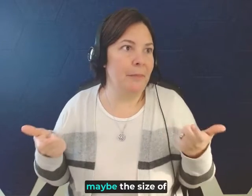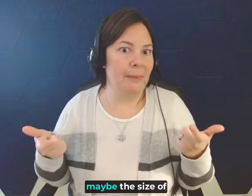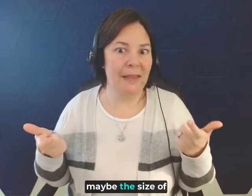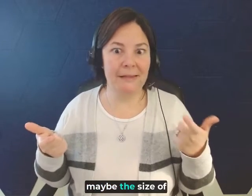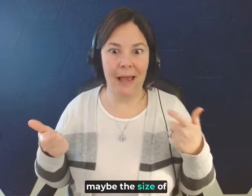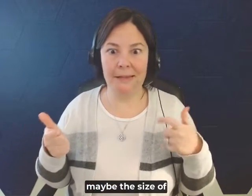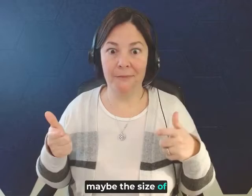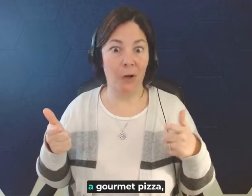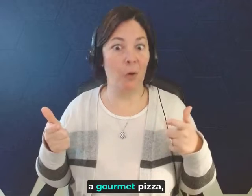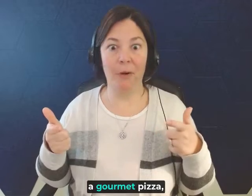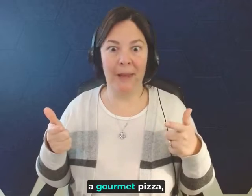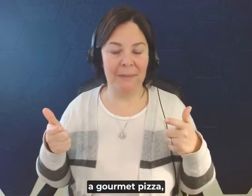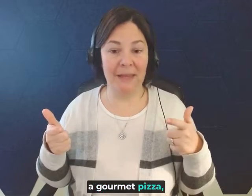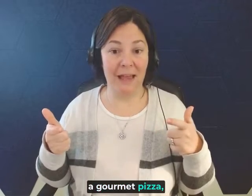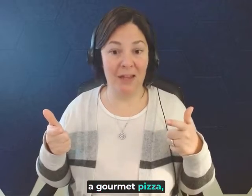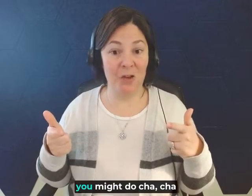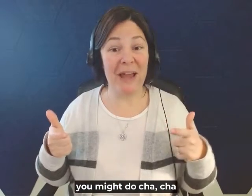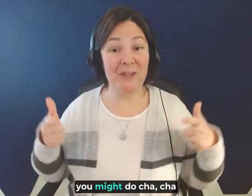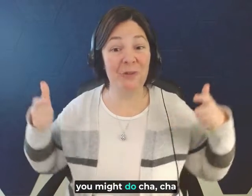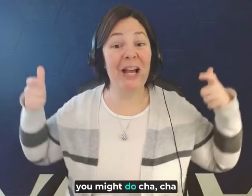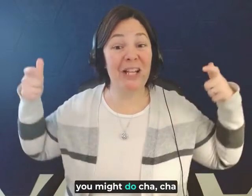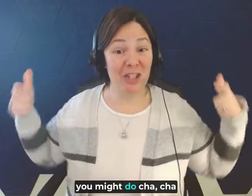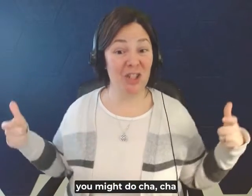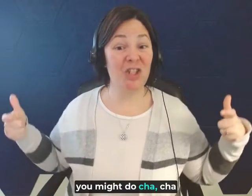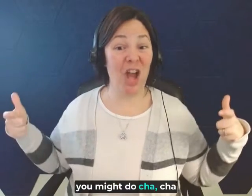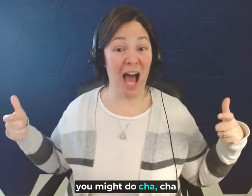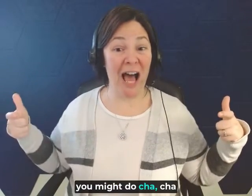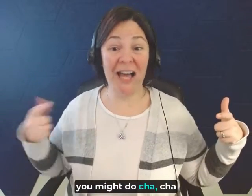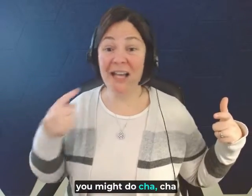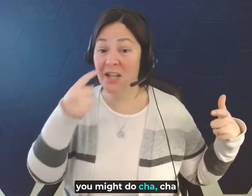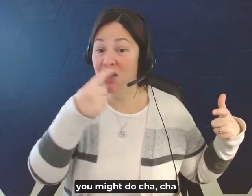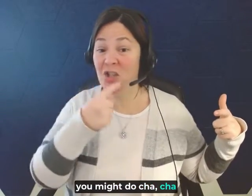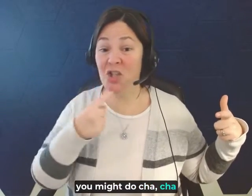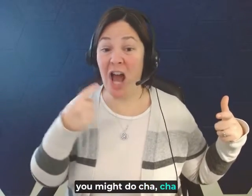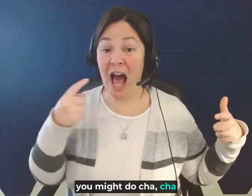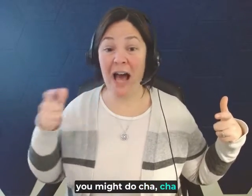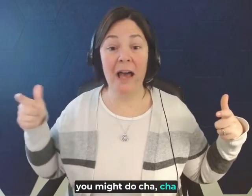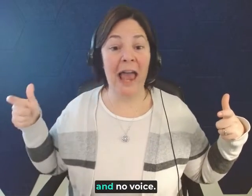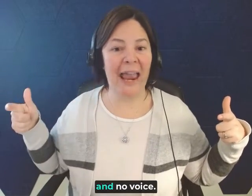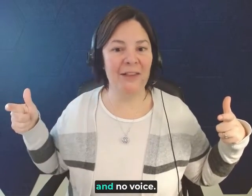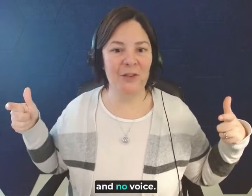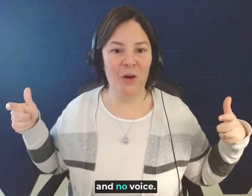the size of a gourmet pizza, you might do cha, cha, and no voice.